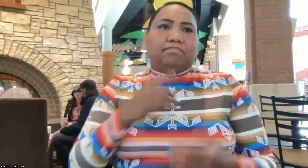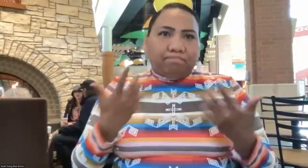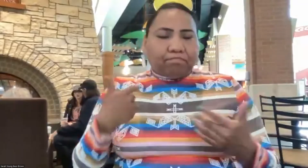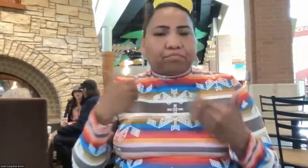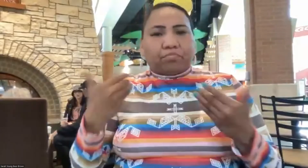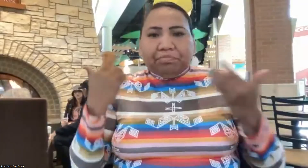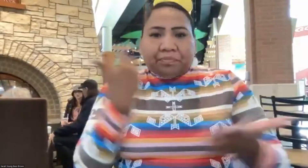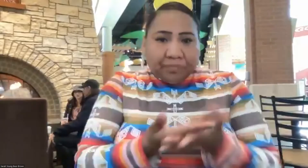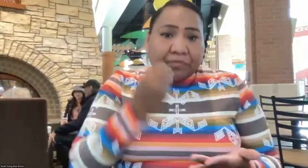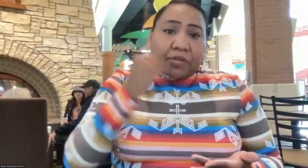own.